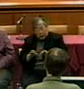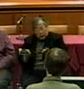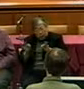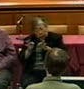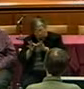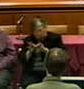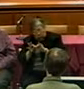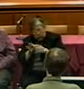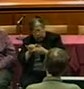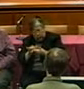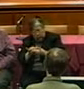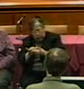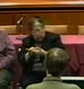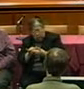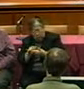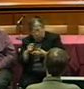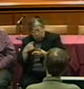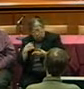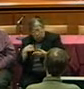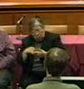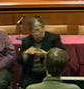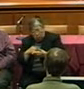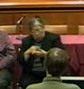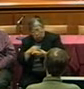that we